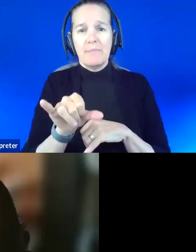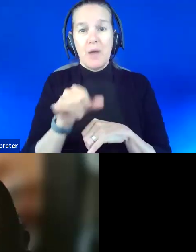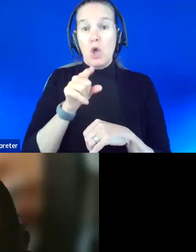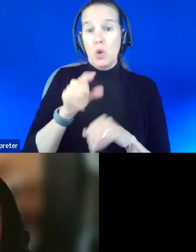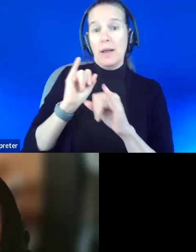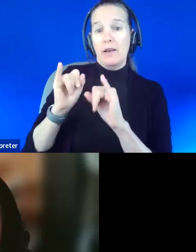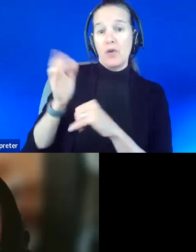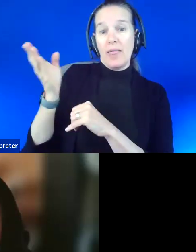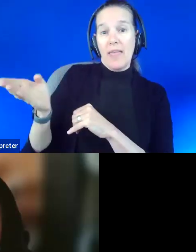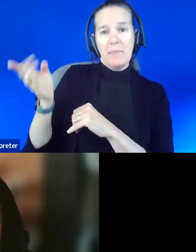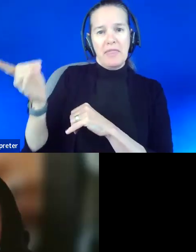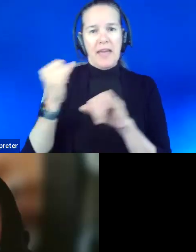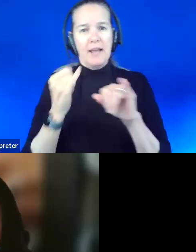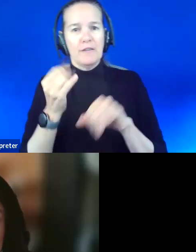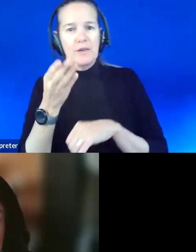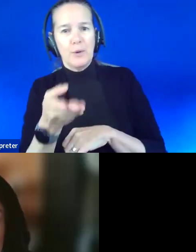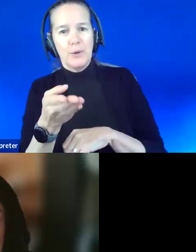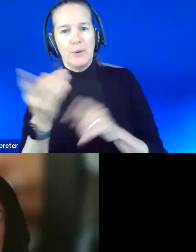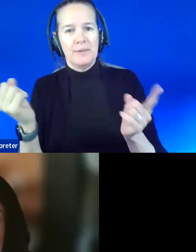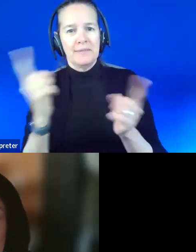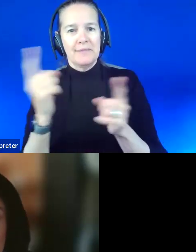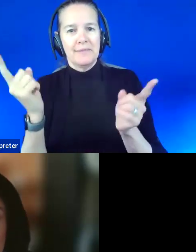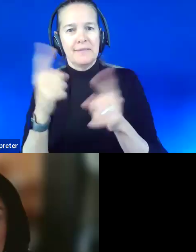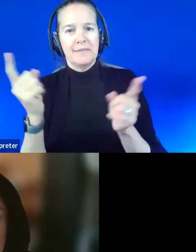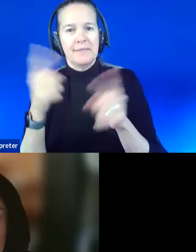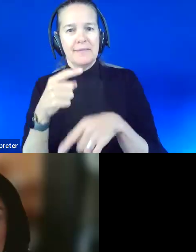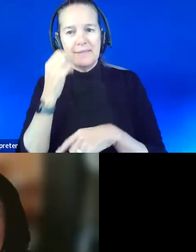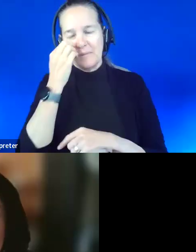they're interviewing you. So it's not.